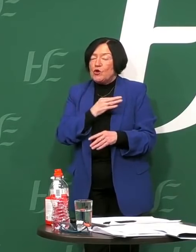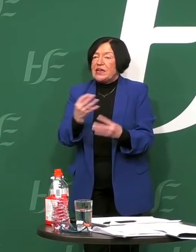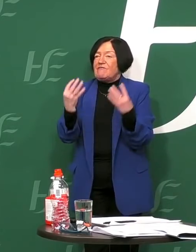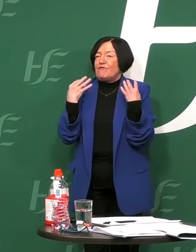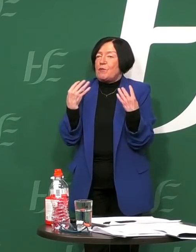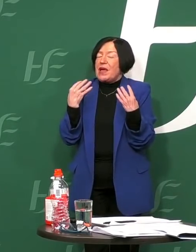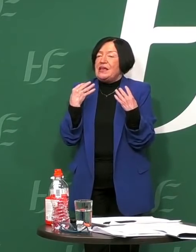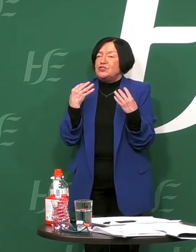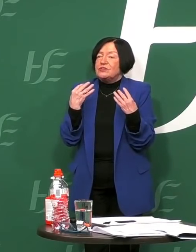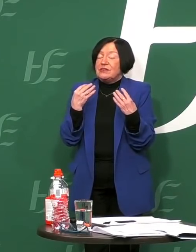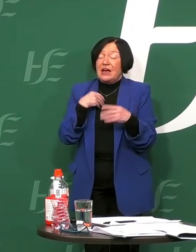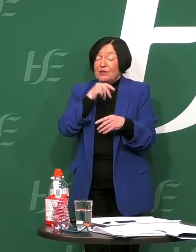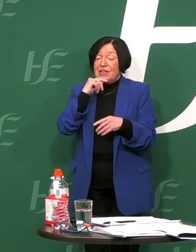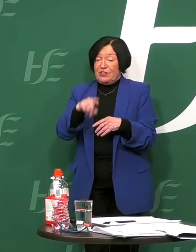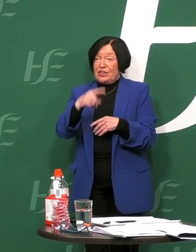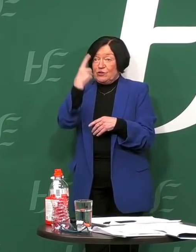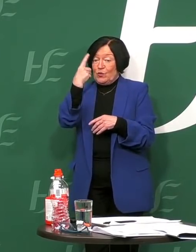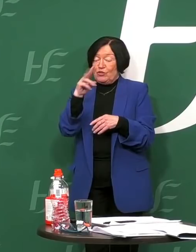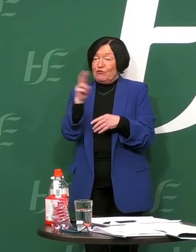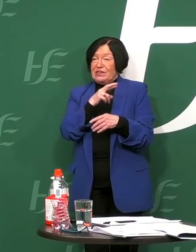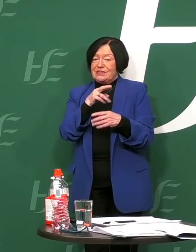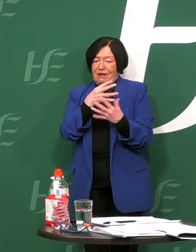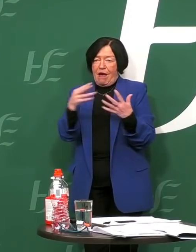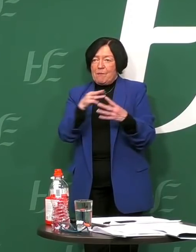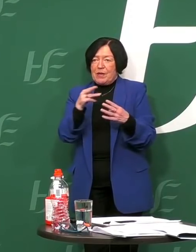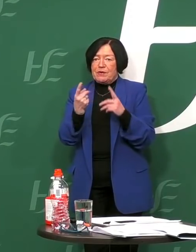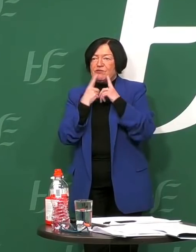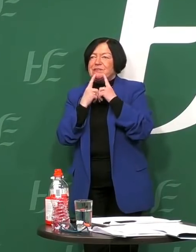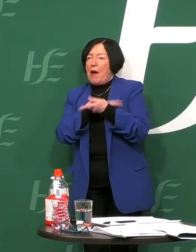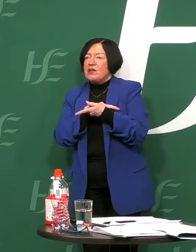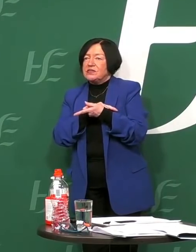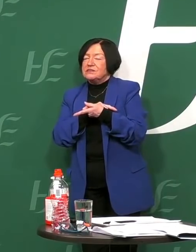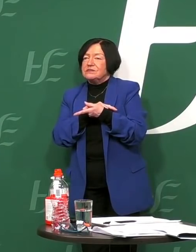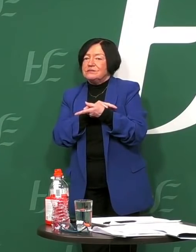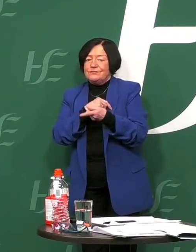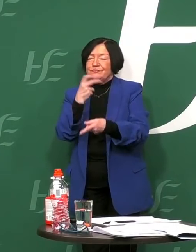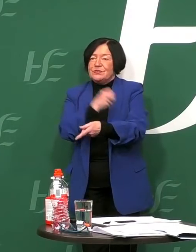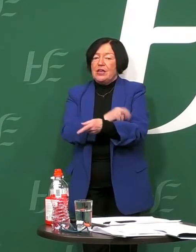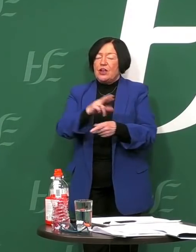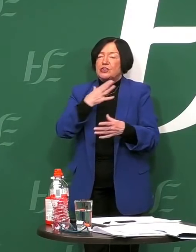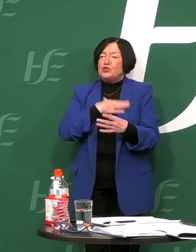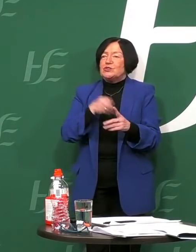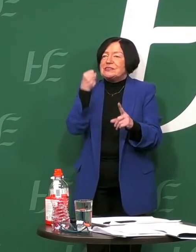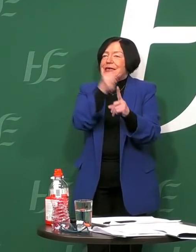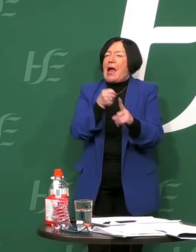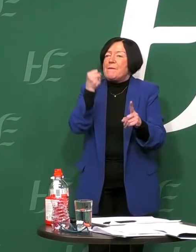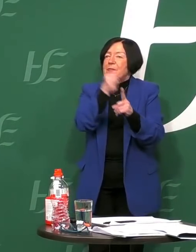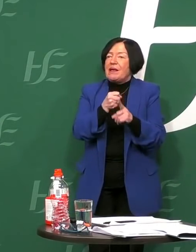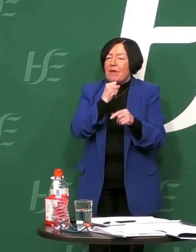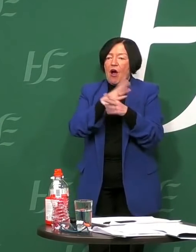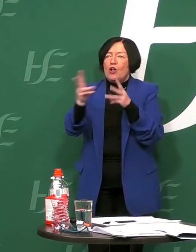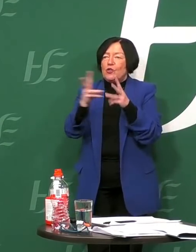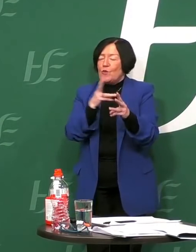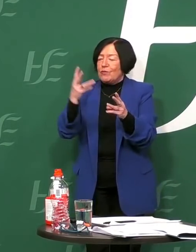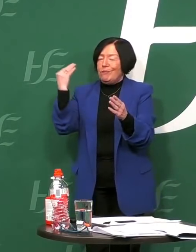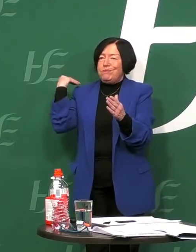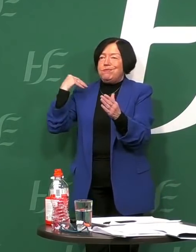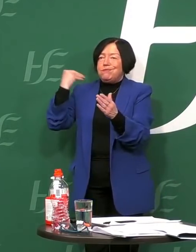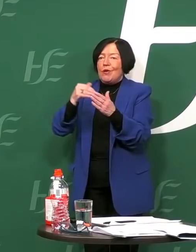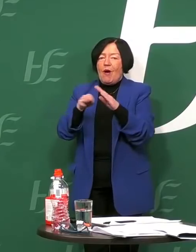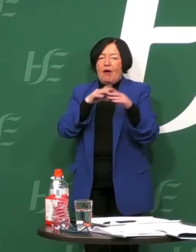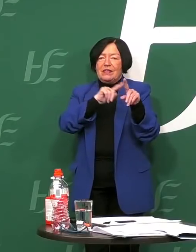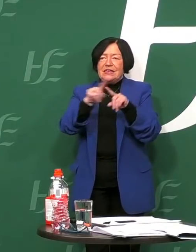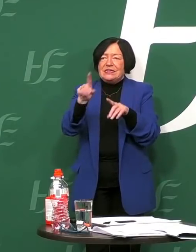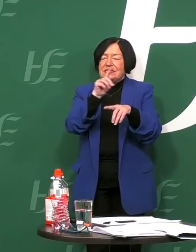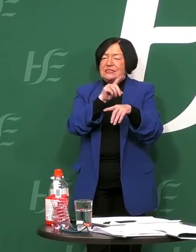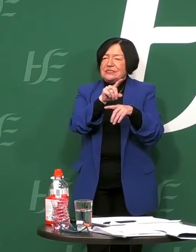information. And, you know, I would say that's one of the reasons the uptake, people responded to that, not just in terms of campaigns, but in terms of all the work that all of our clinicians did,